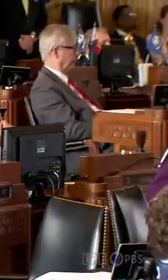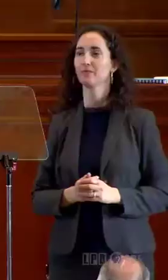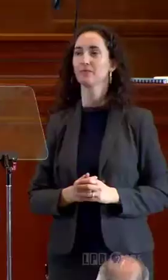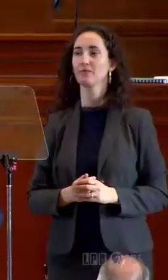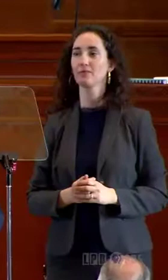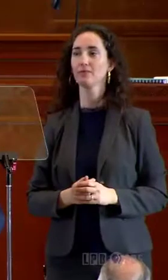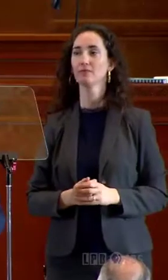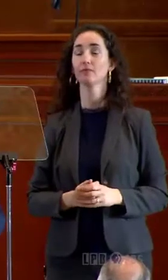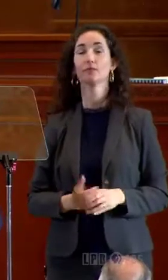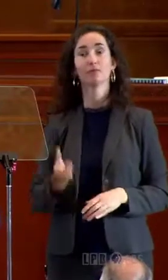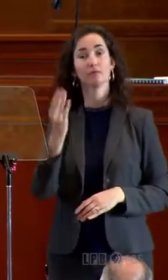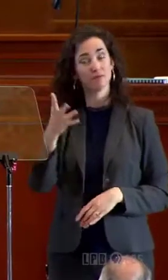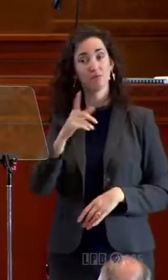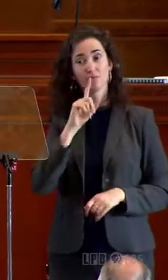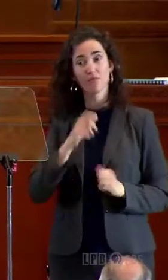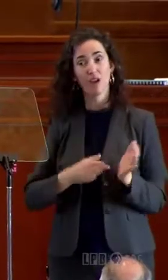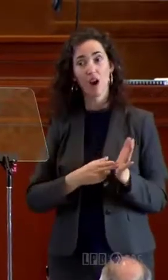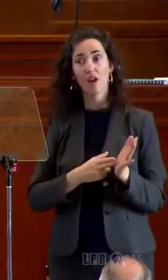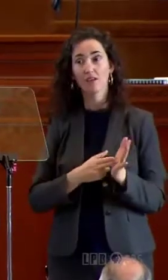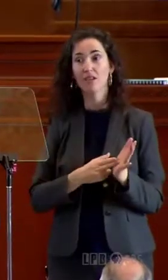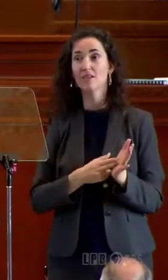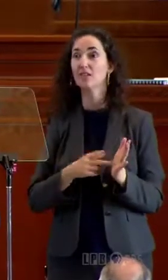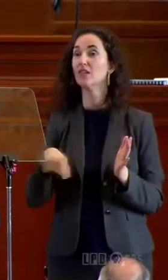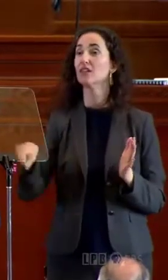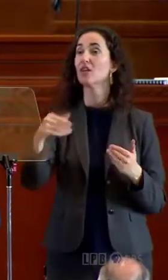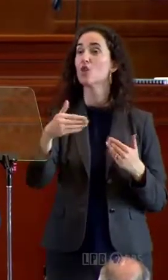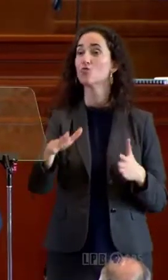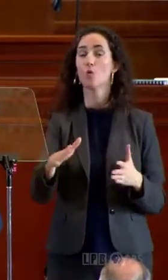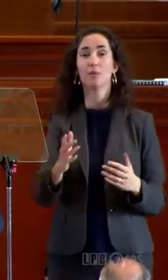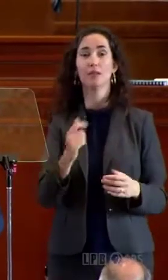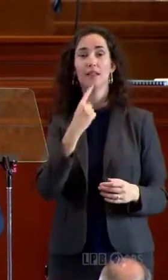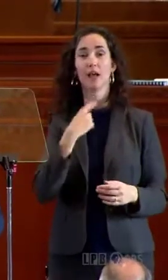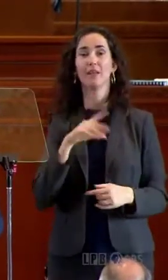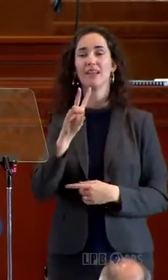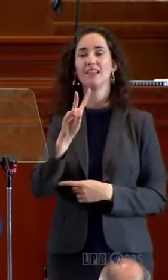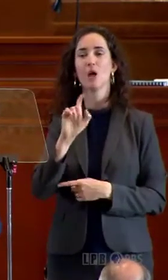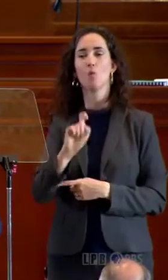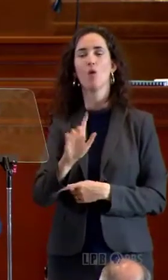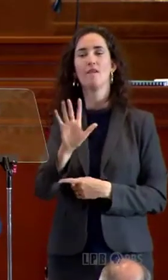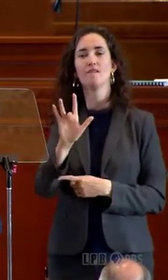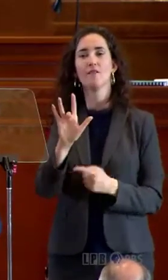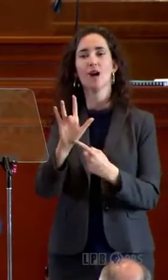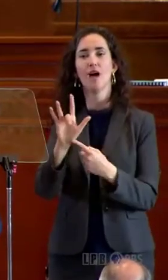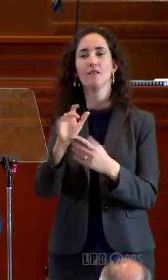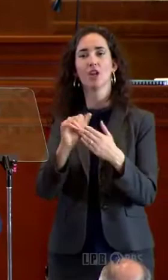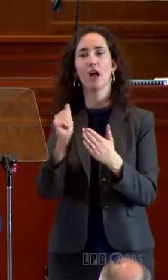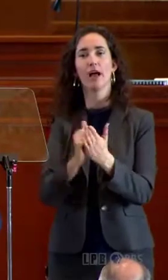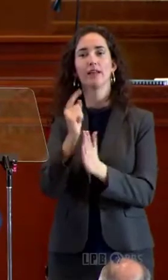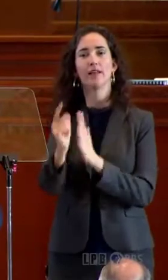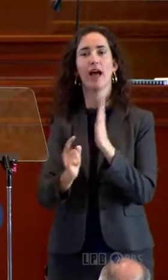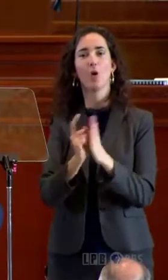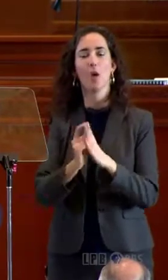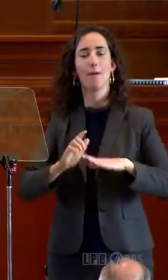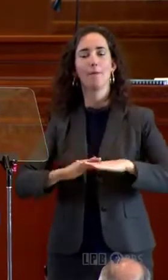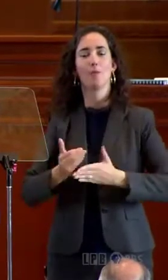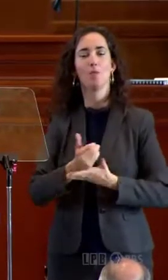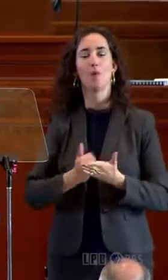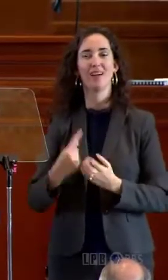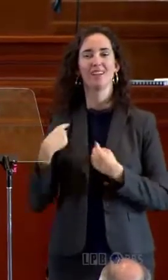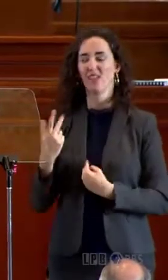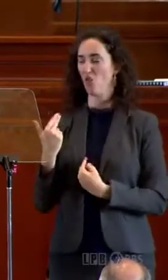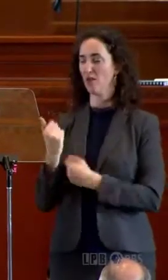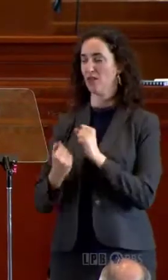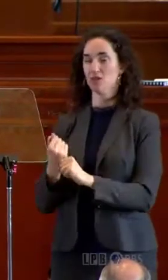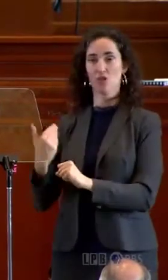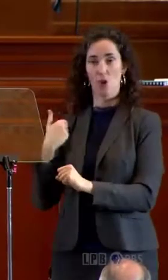And I really believe this. There's not a person in this room who can tell me with a straight face that $7.25 an hour, the minimum wage from 13